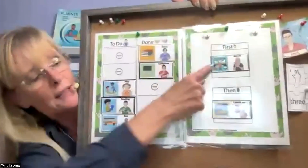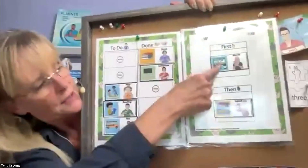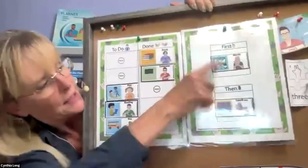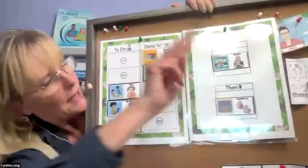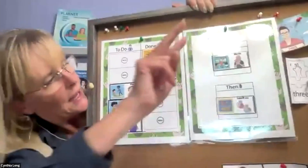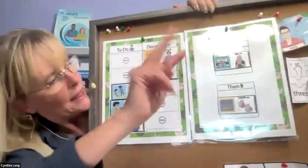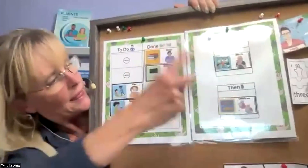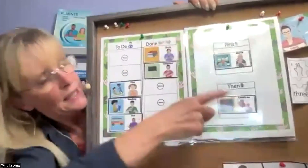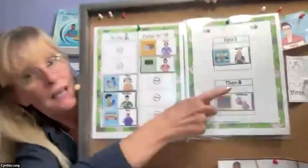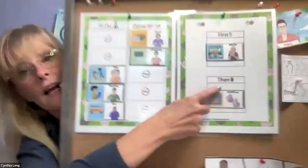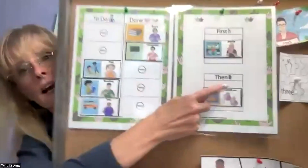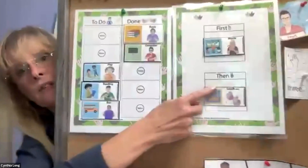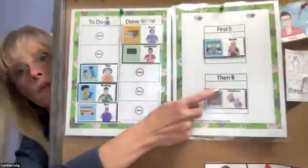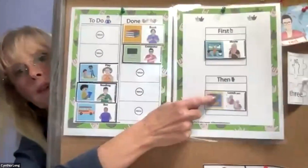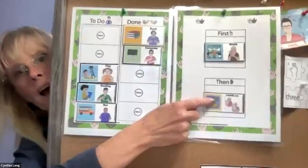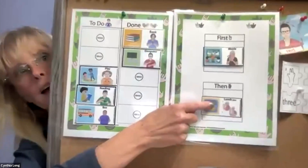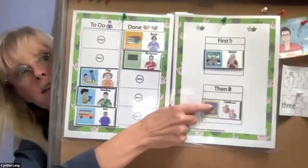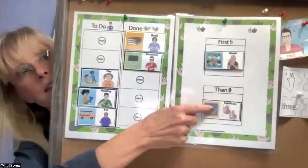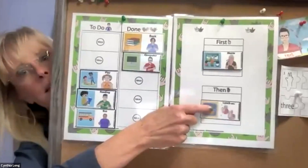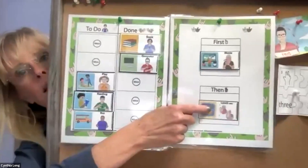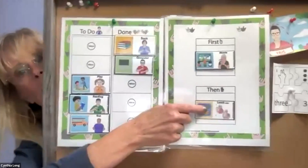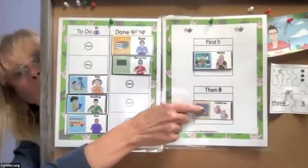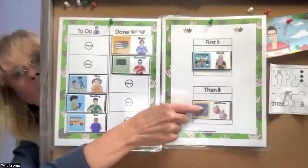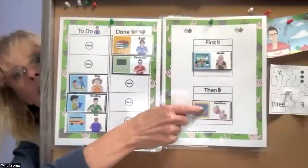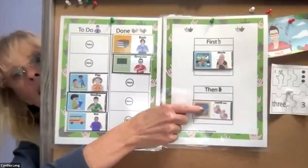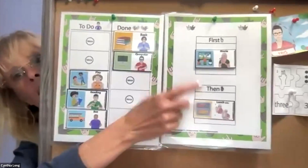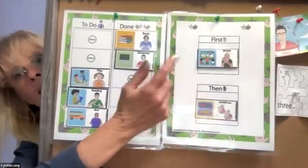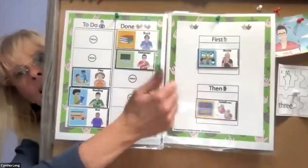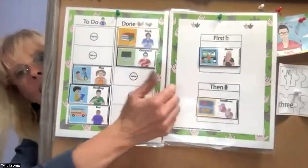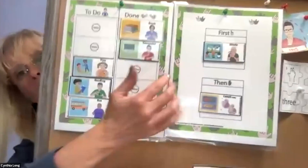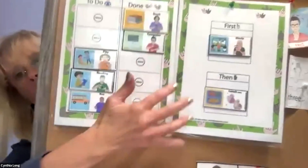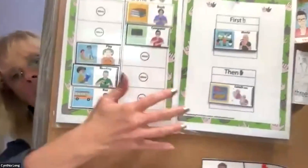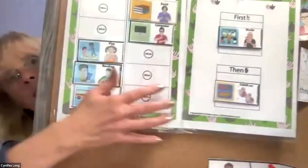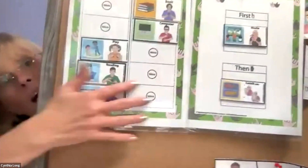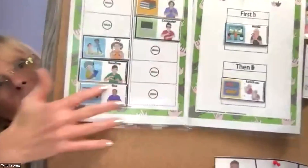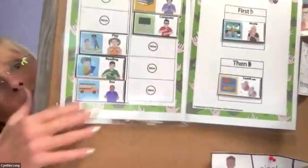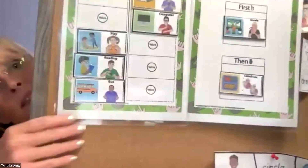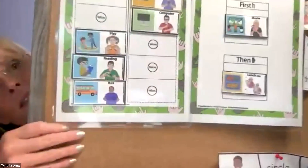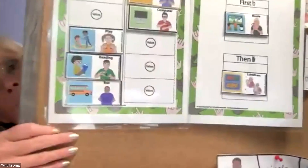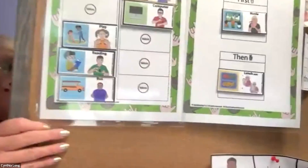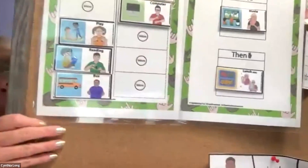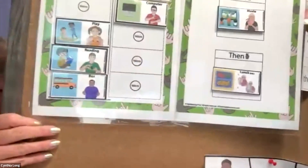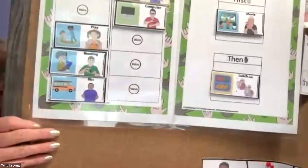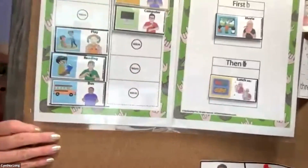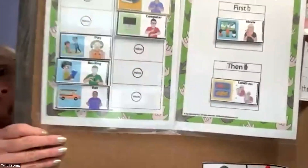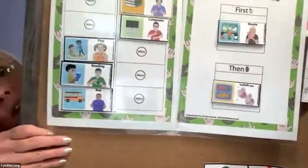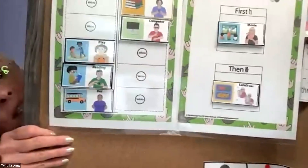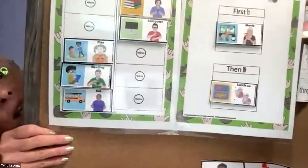this, and then I do that. And again, they have the signs. I don't know if you can see